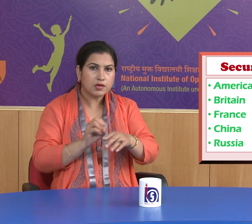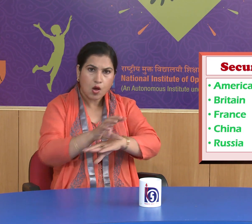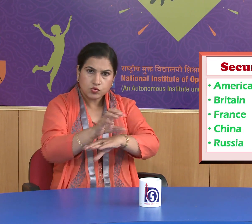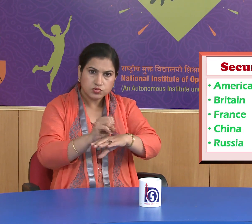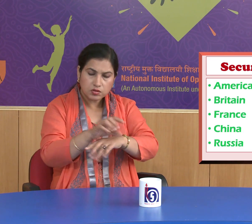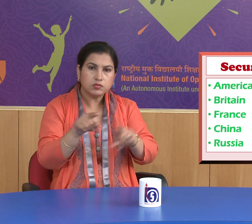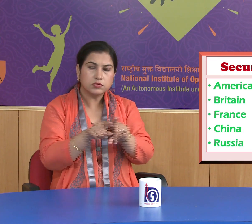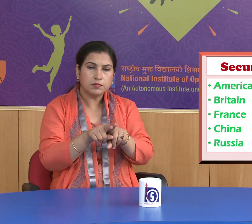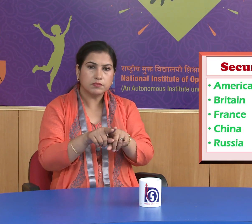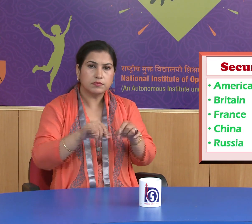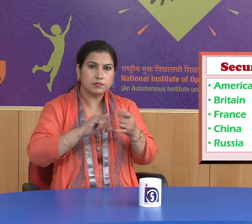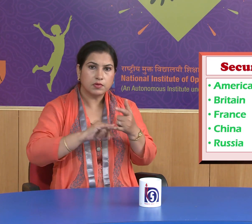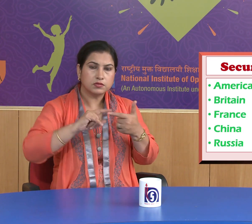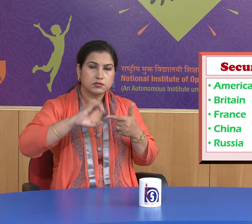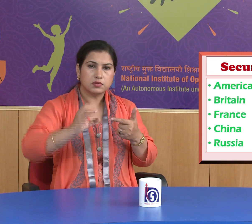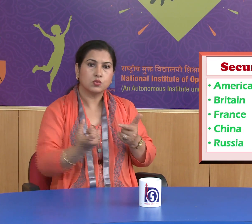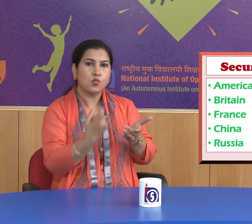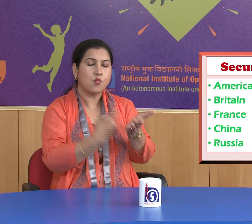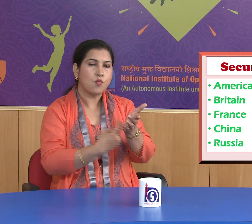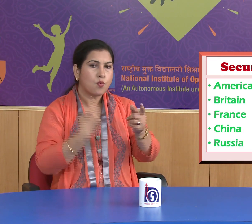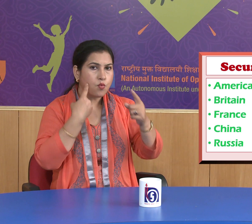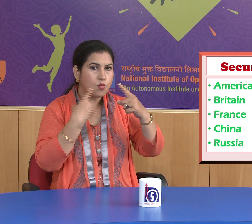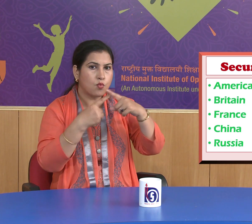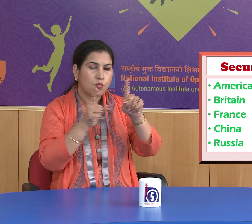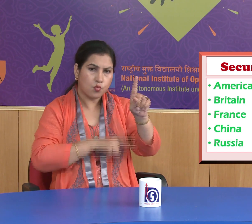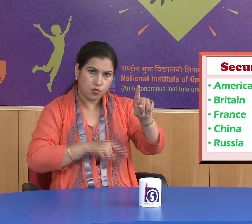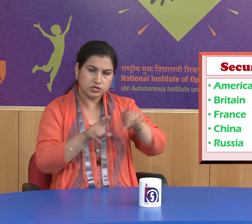is an important part of United Nations.